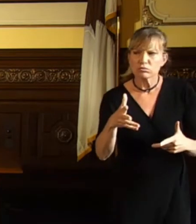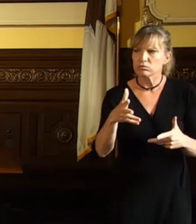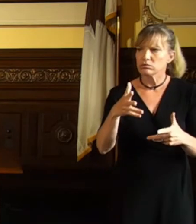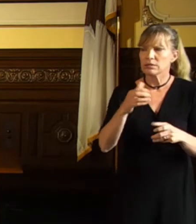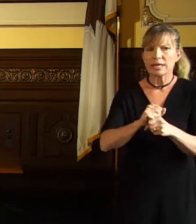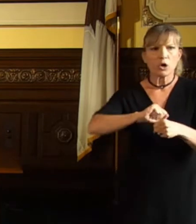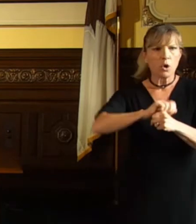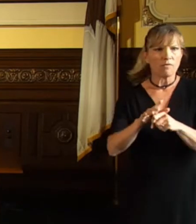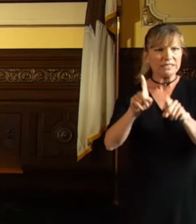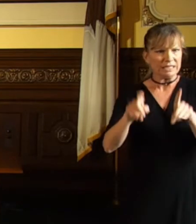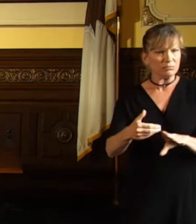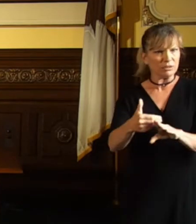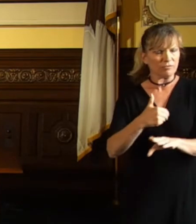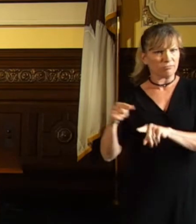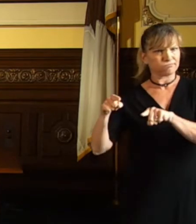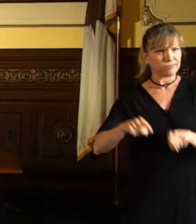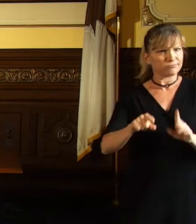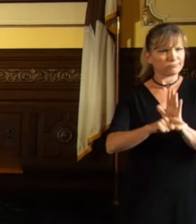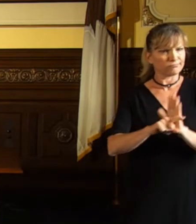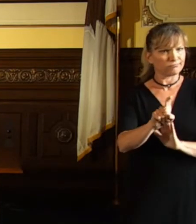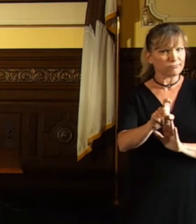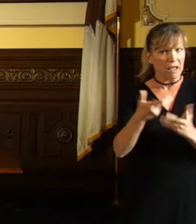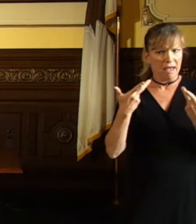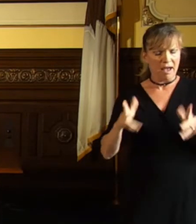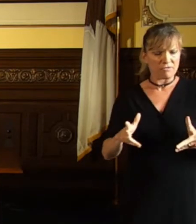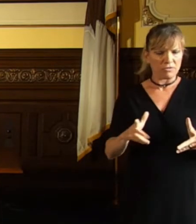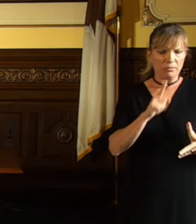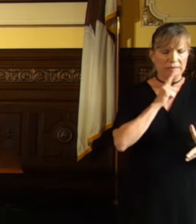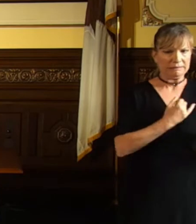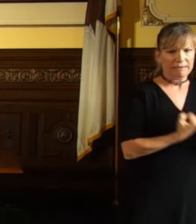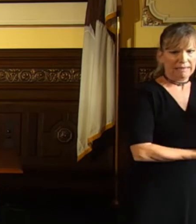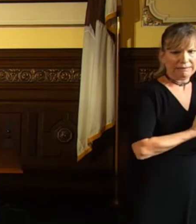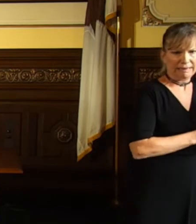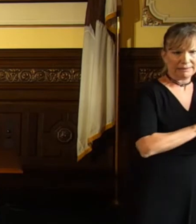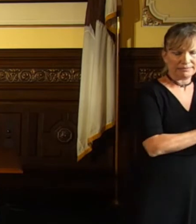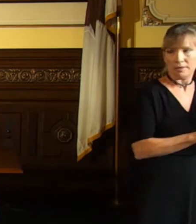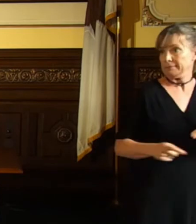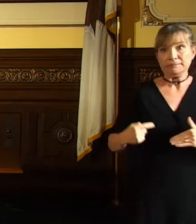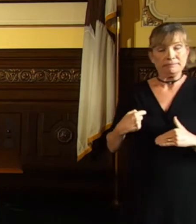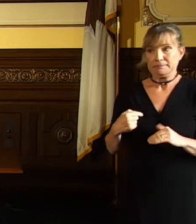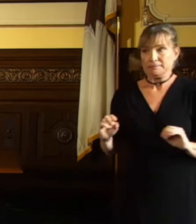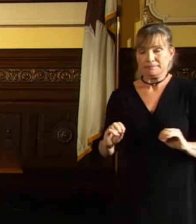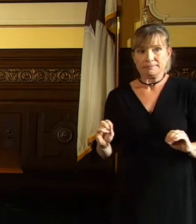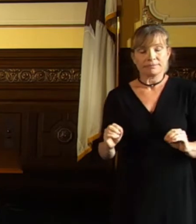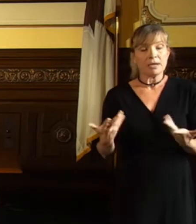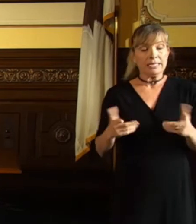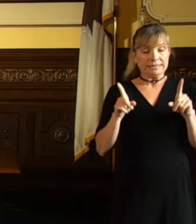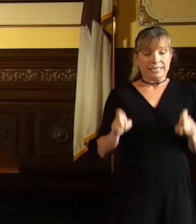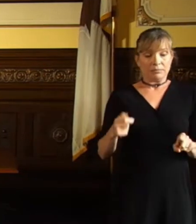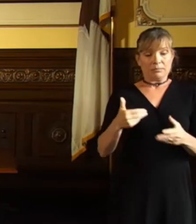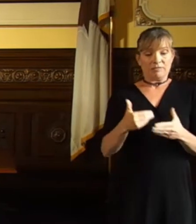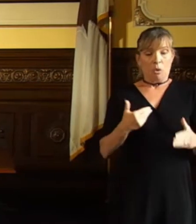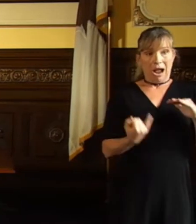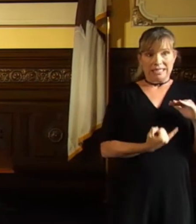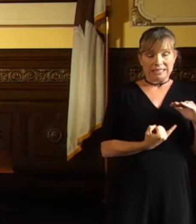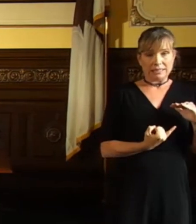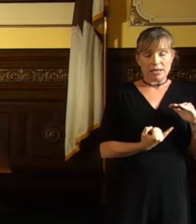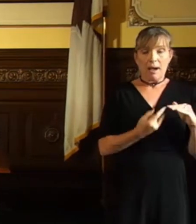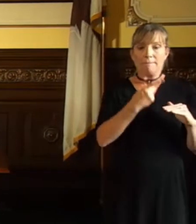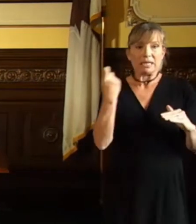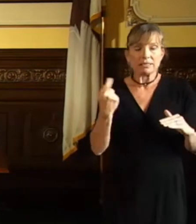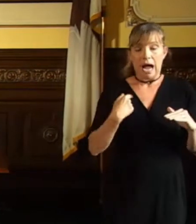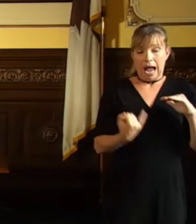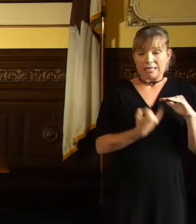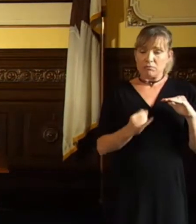a COVID test before you came to Springfield after you had been isolating? I did not. I was tested before I was isolated, and because